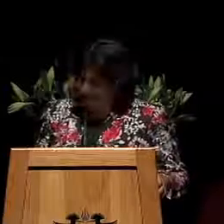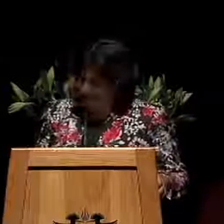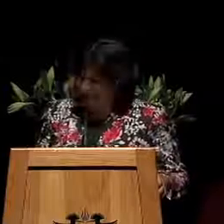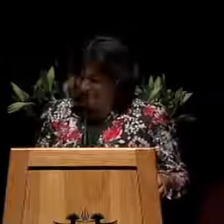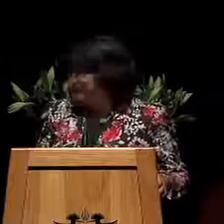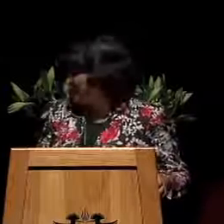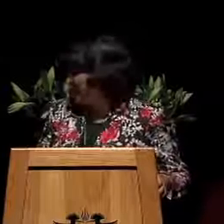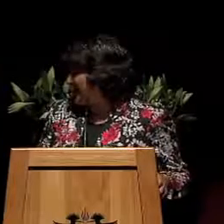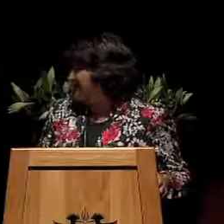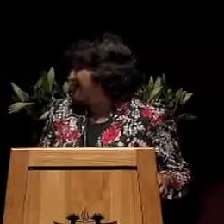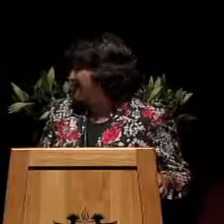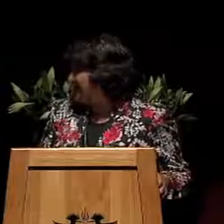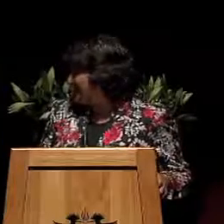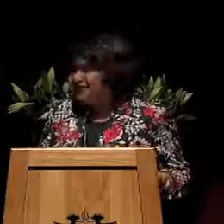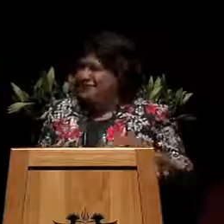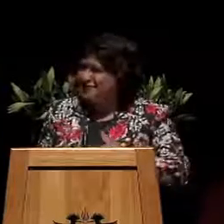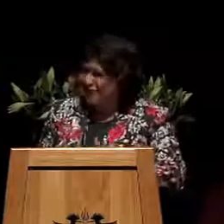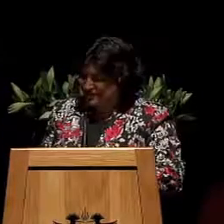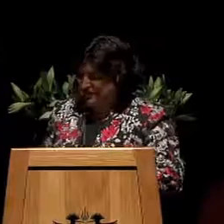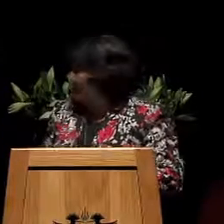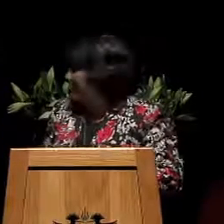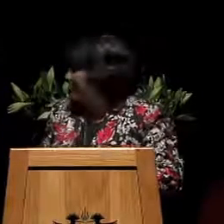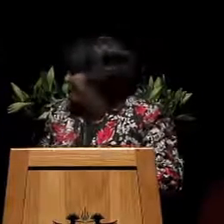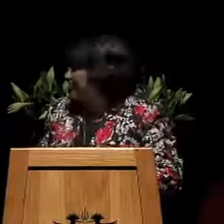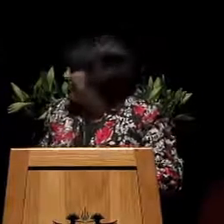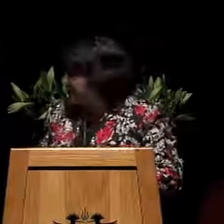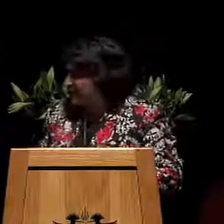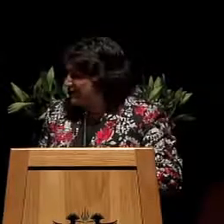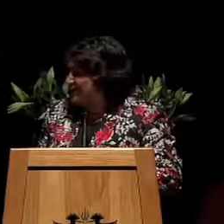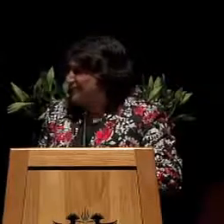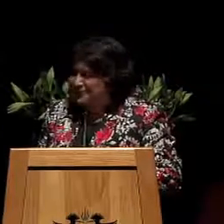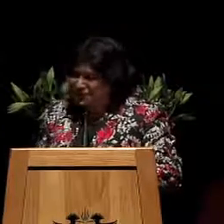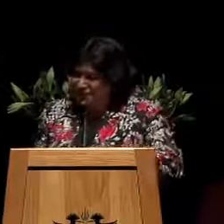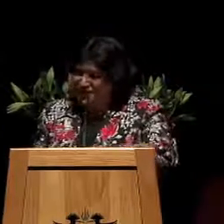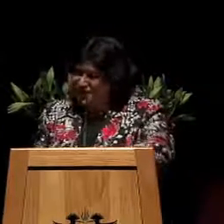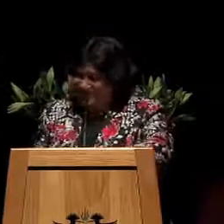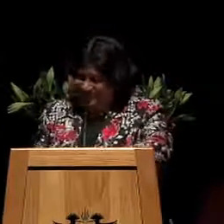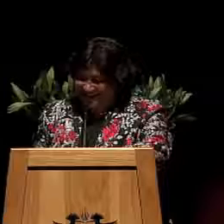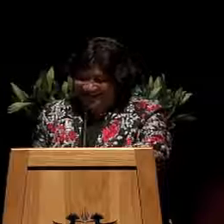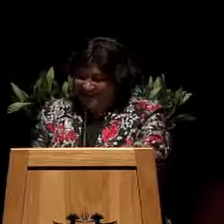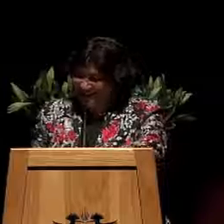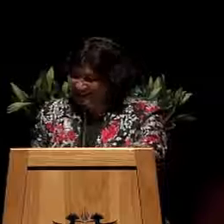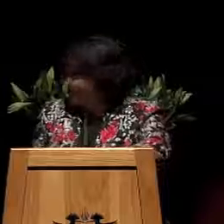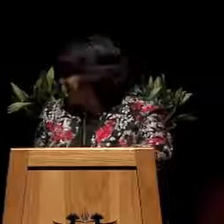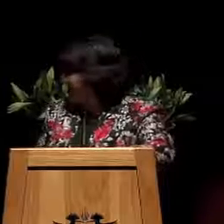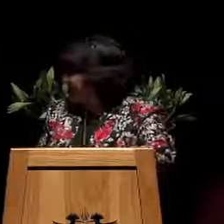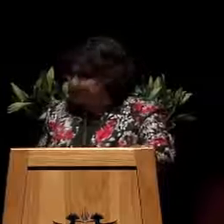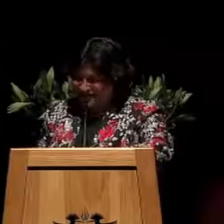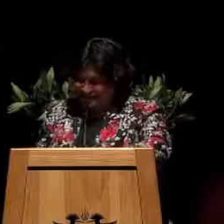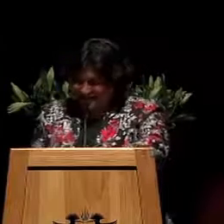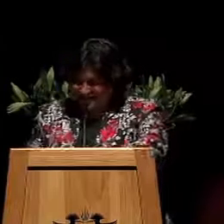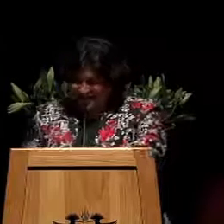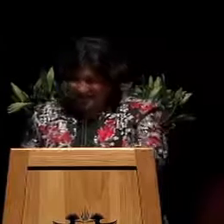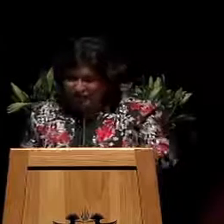in the history of South Africa, and we say this from the bottom of our hearts. You are to us one of the most fascinating characters in